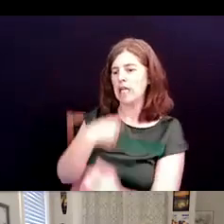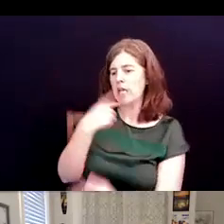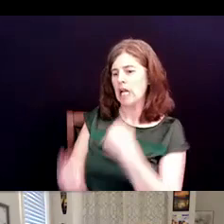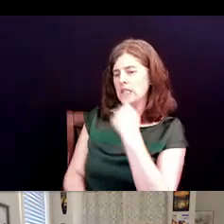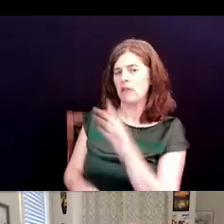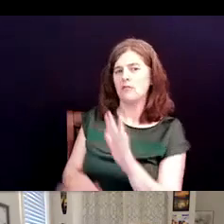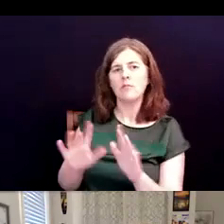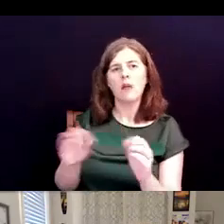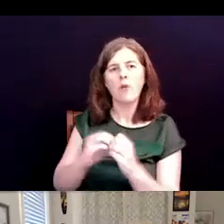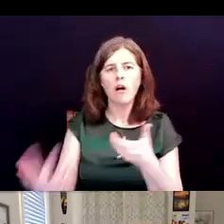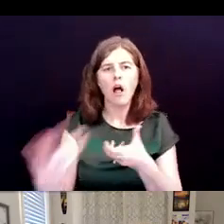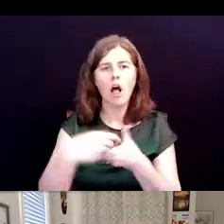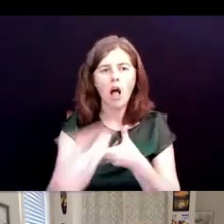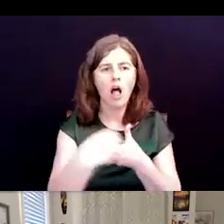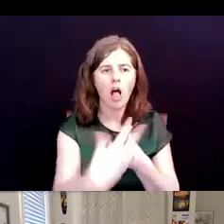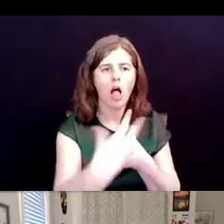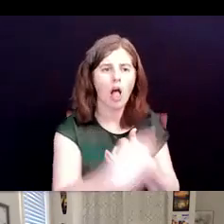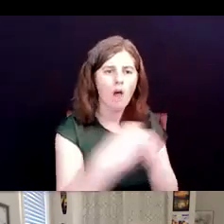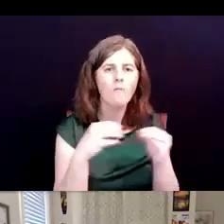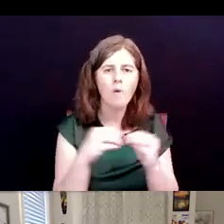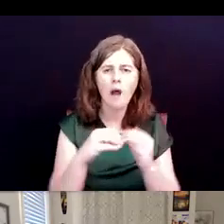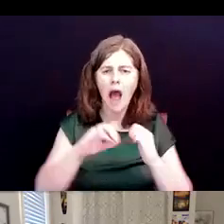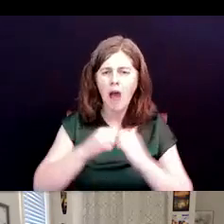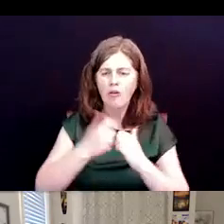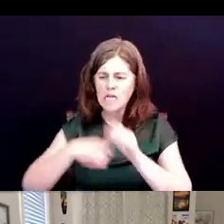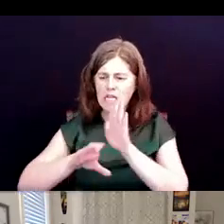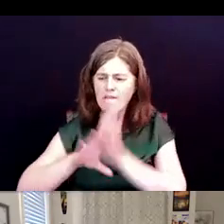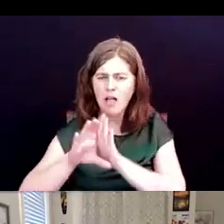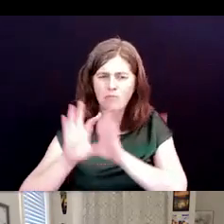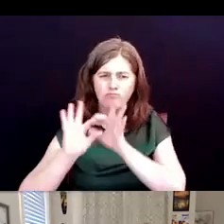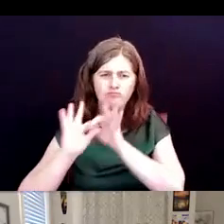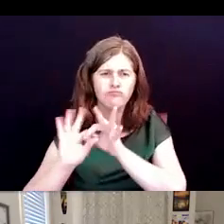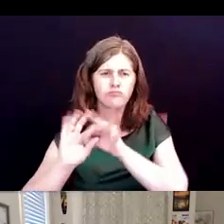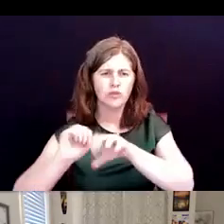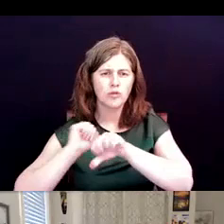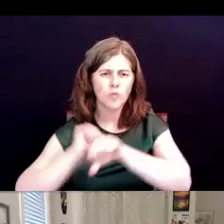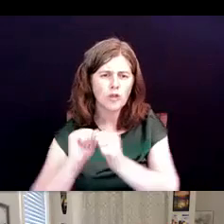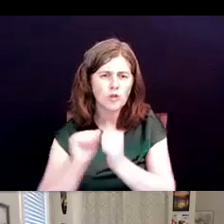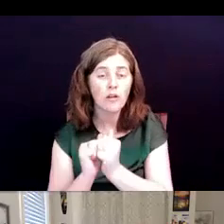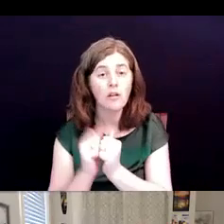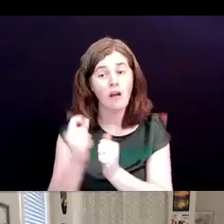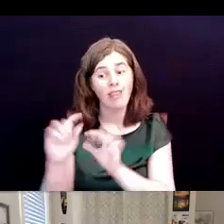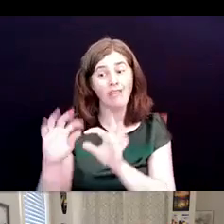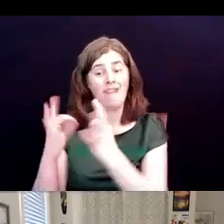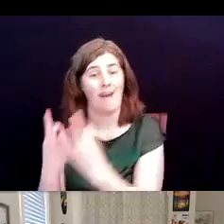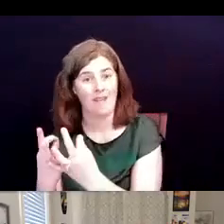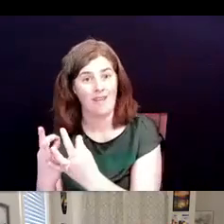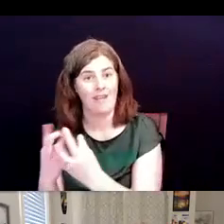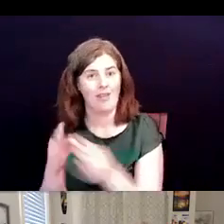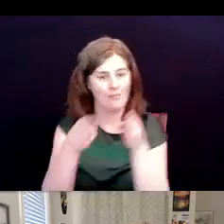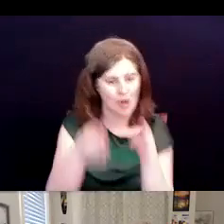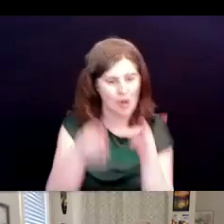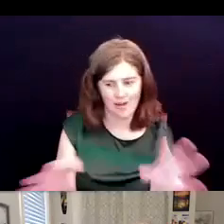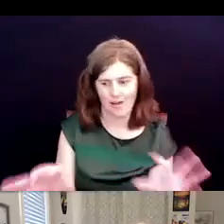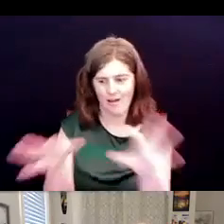care components. And it's much more about how do we develop as a team in both the family and supporting that family and the care that we provide,